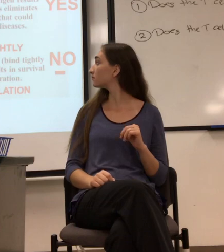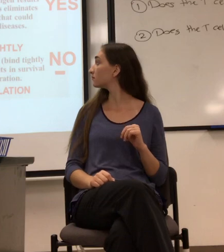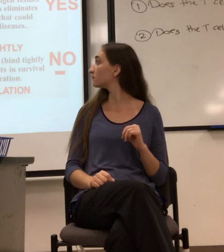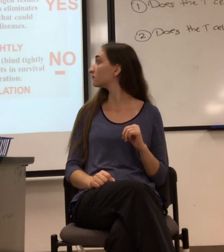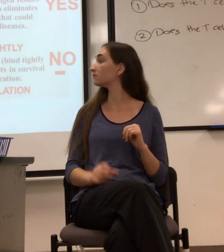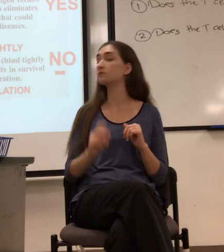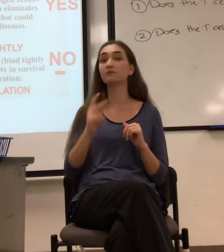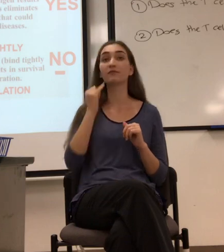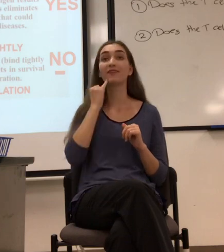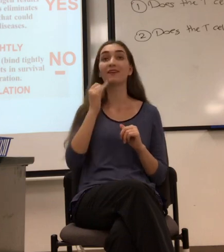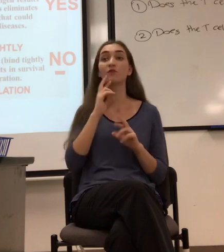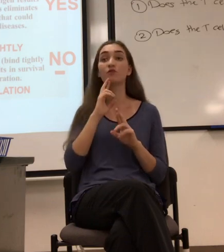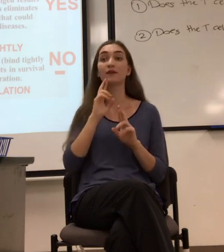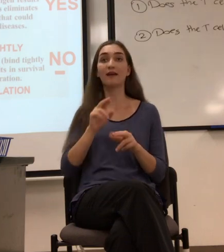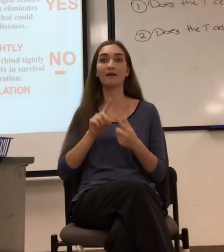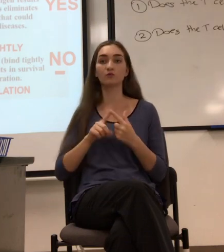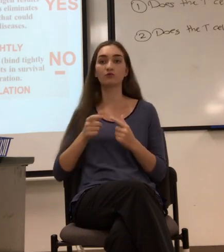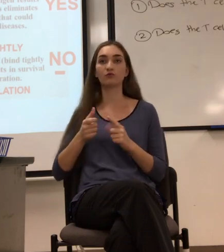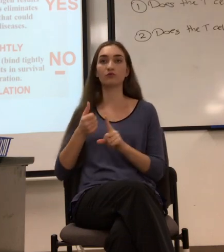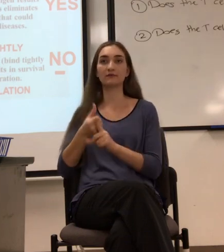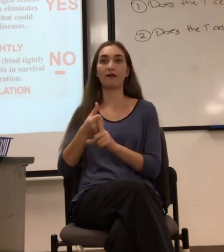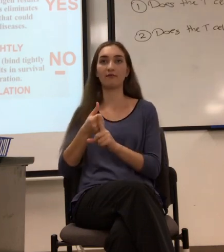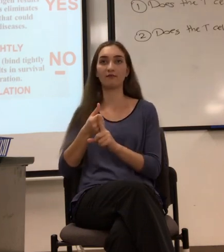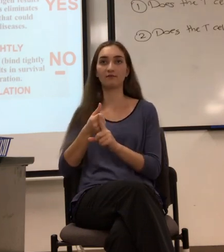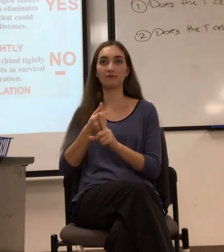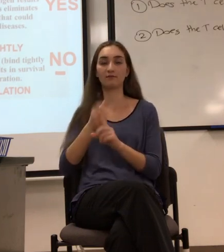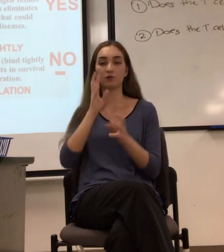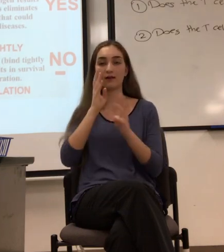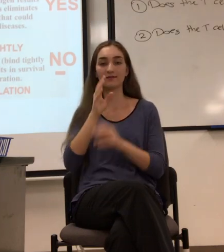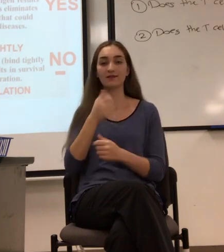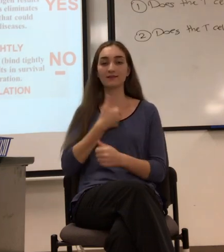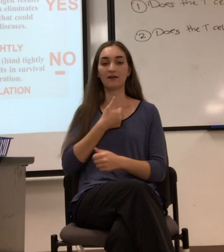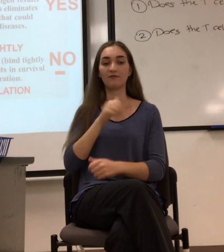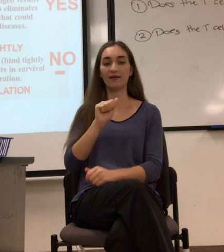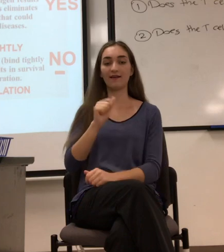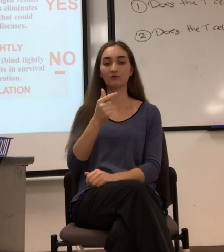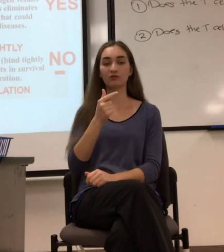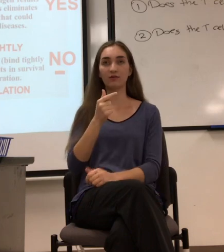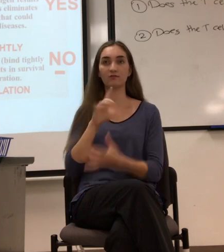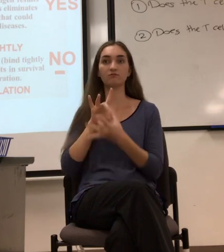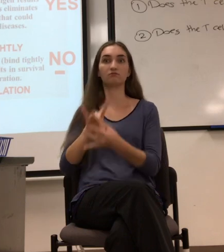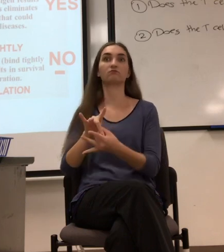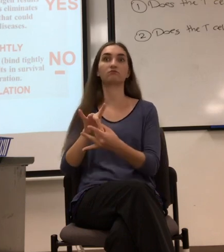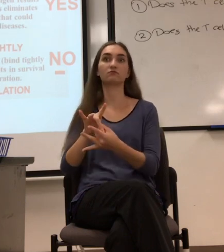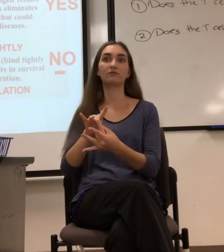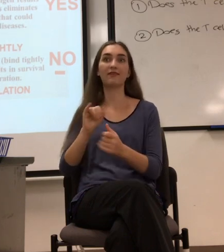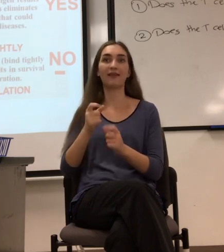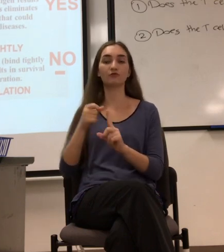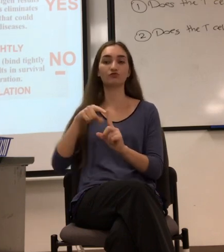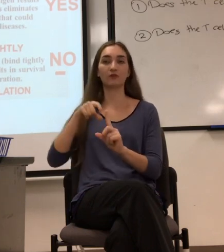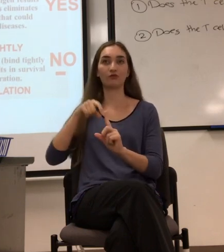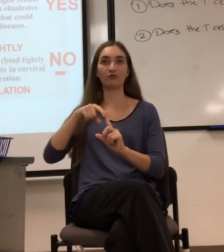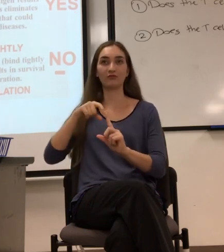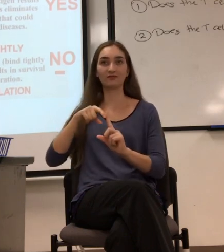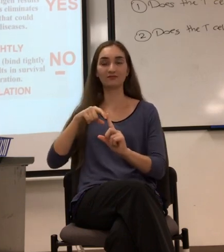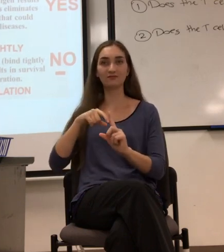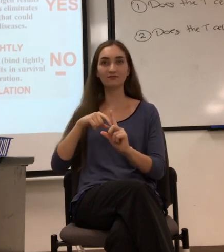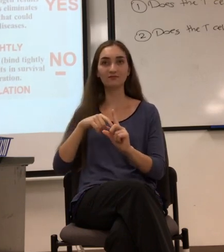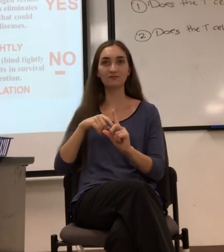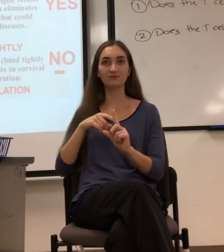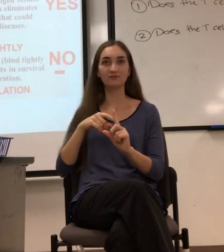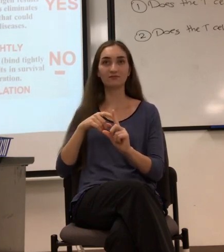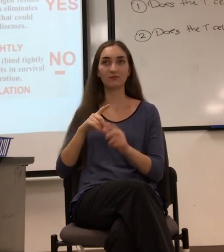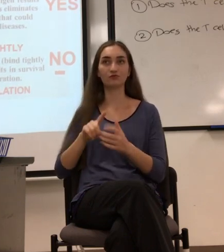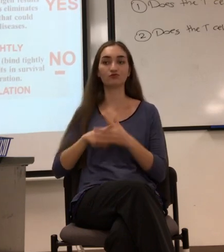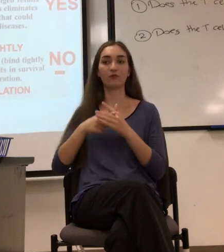Okay, if you react to self, pretend that's a self AG, and you bind too tightly, this triggers a signal, that first